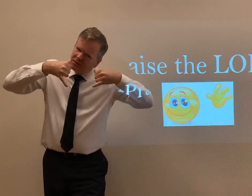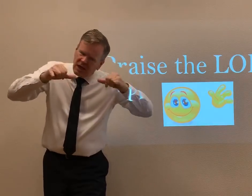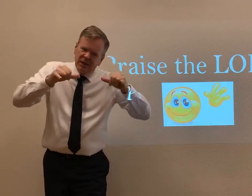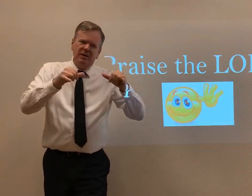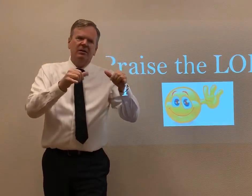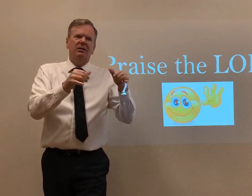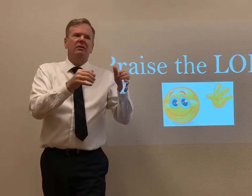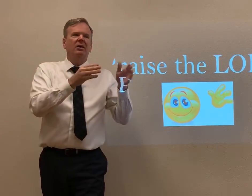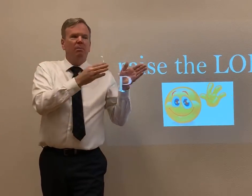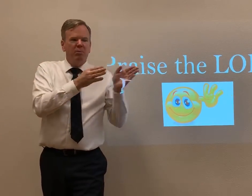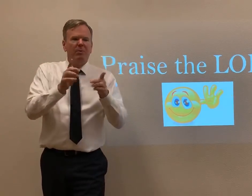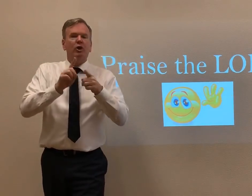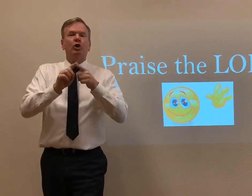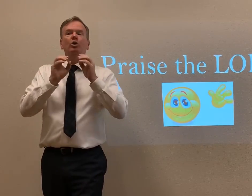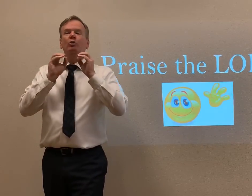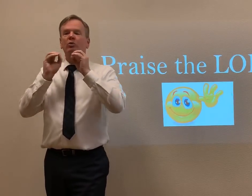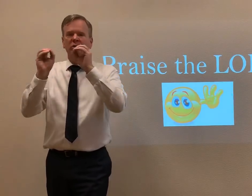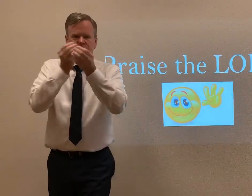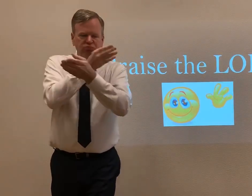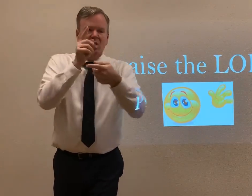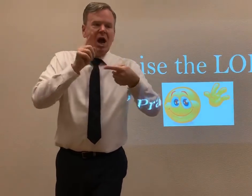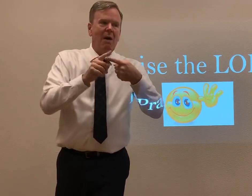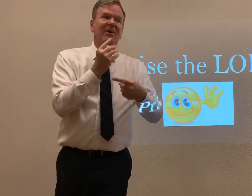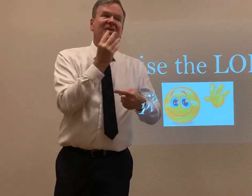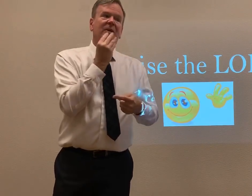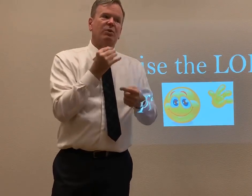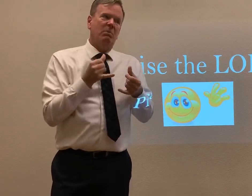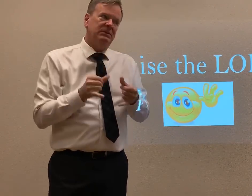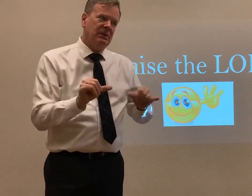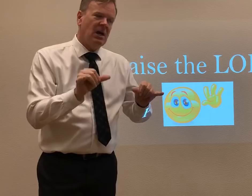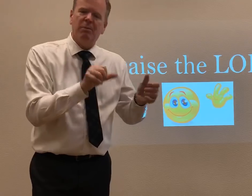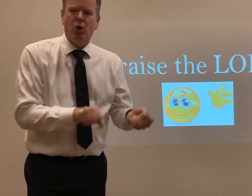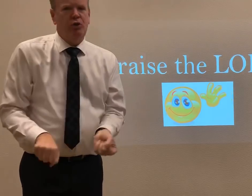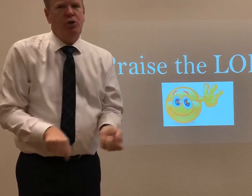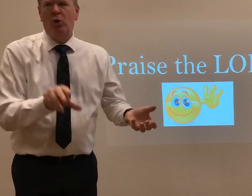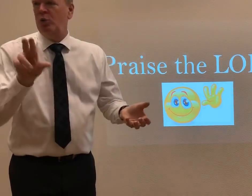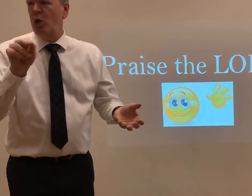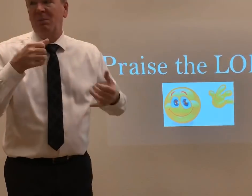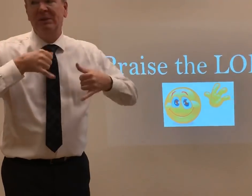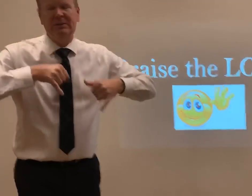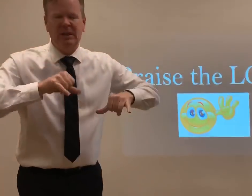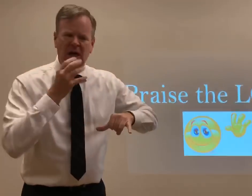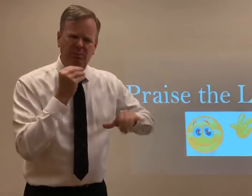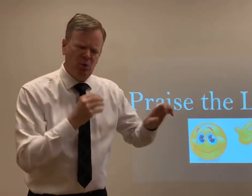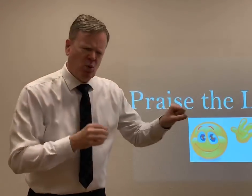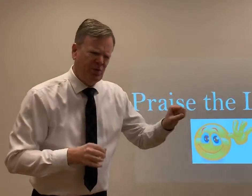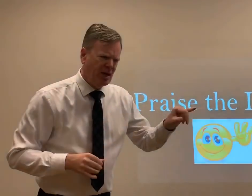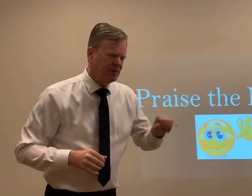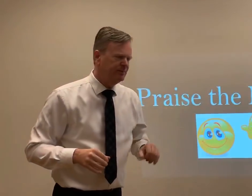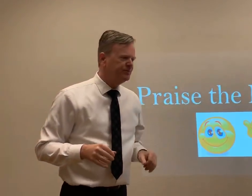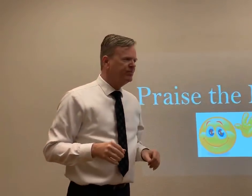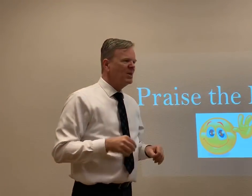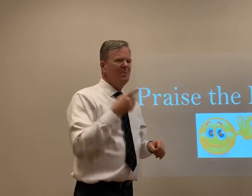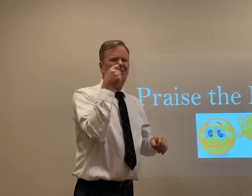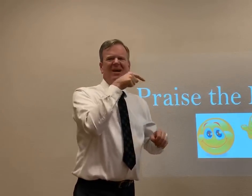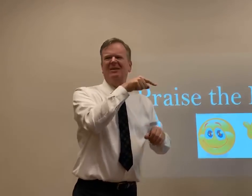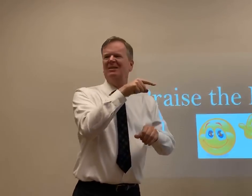I'm still preparing to teach about Hebrews. That's something I still haven't got. You know, I'm not haven't got rid of it. I haven't forgot